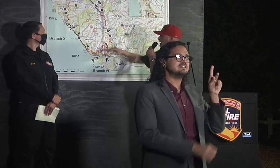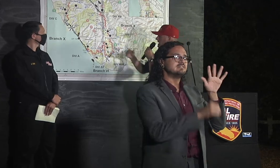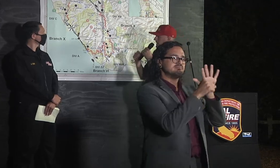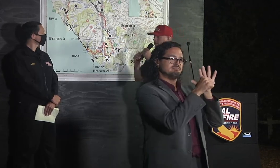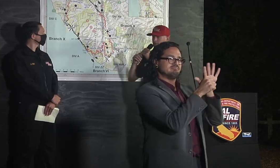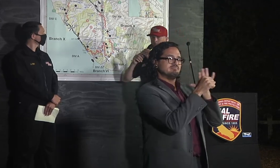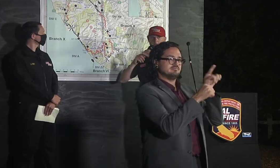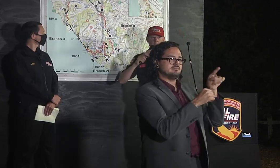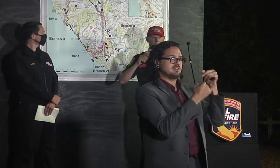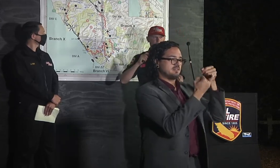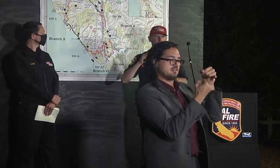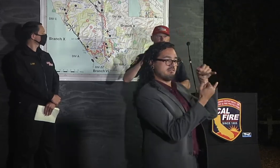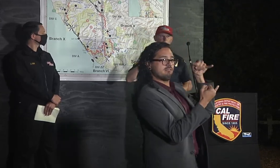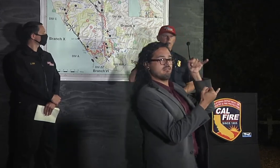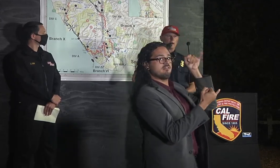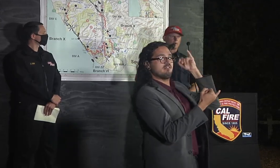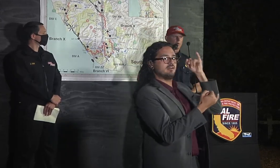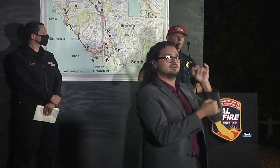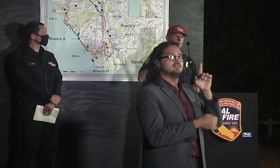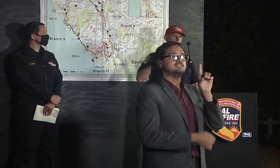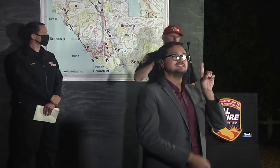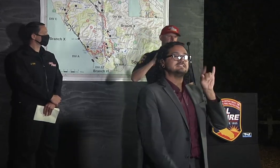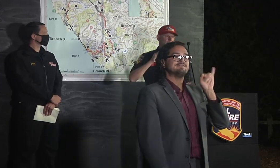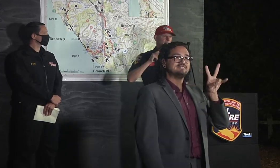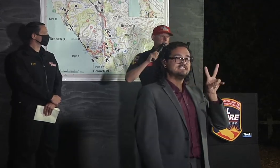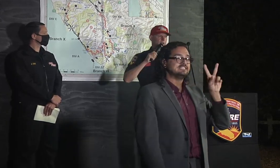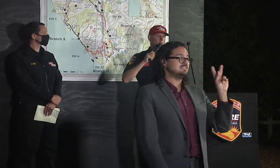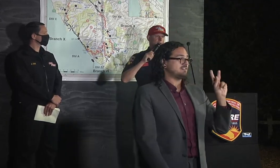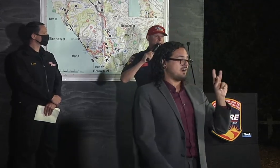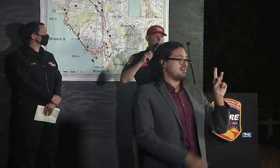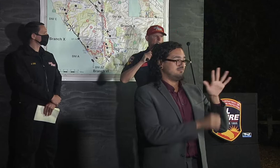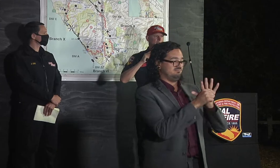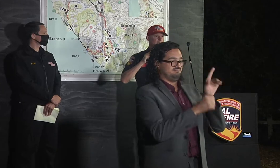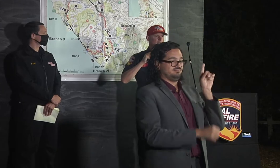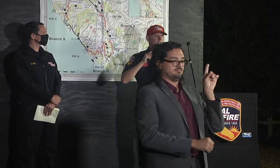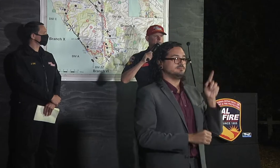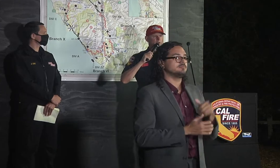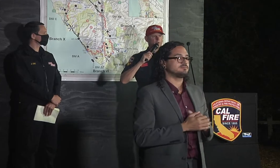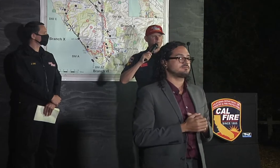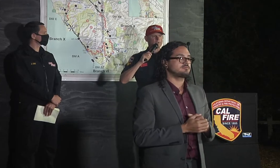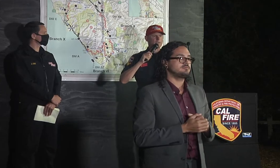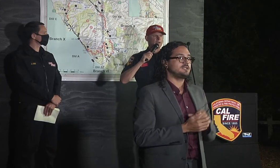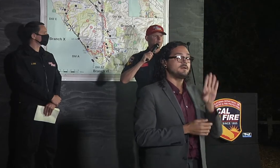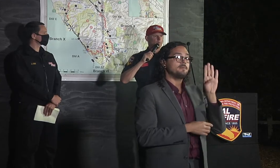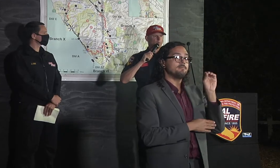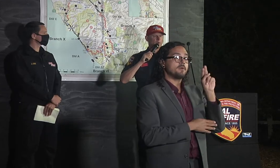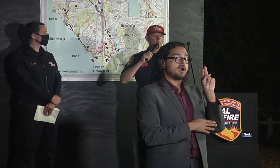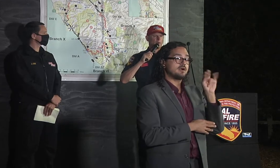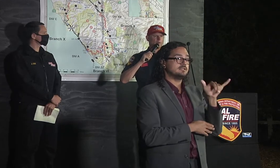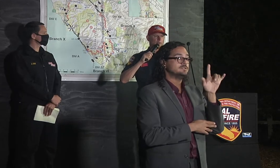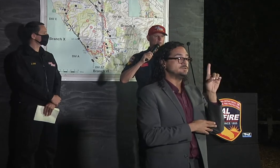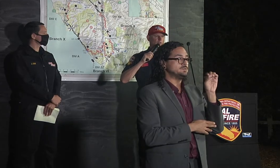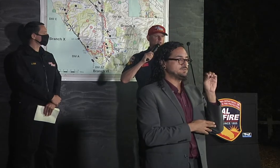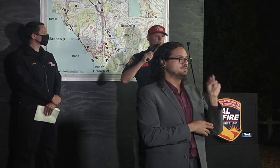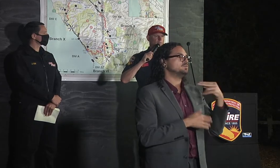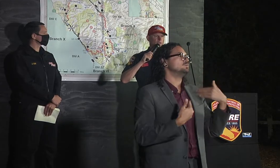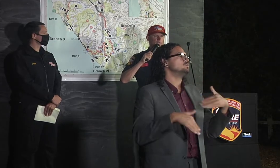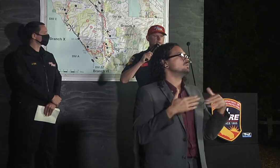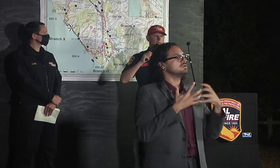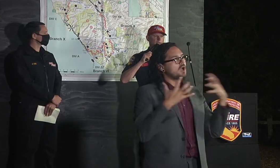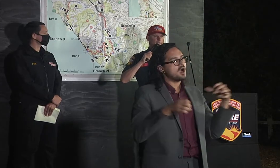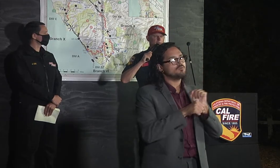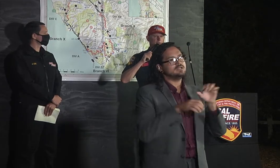Bonnie Dune area, again, continued a lot of work to be done. A lot of work has been done. A lot of homes in there. We're working around a lot of those